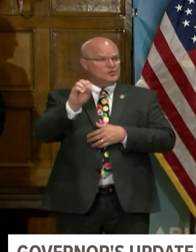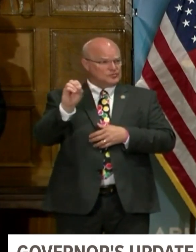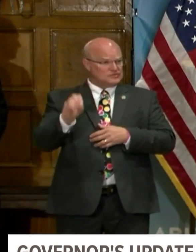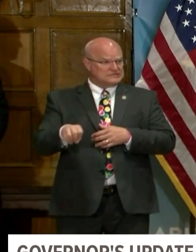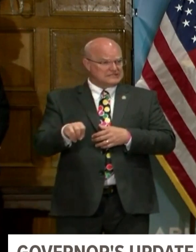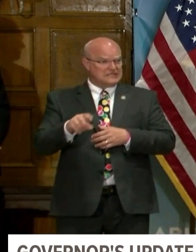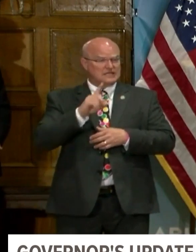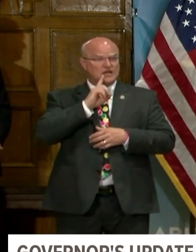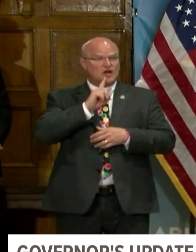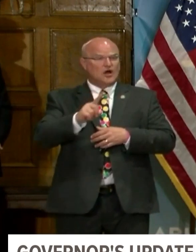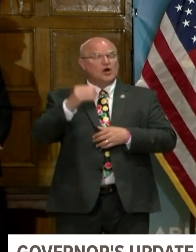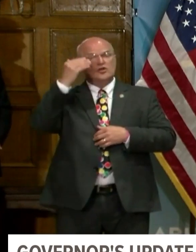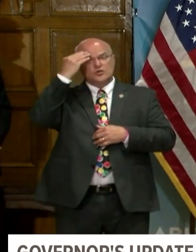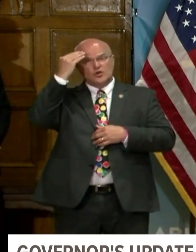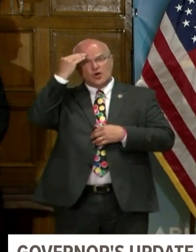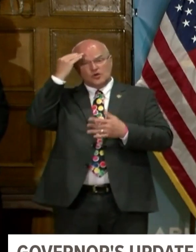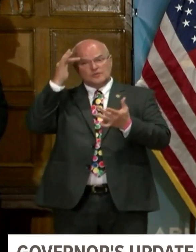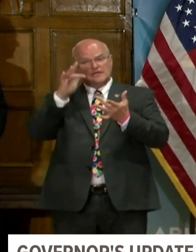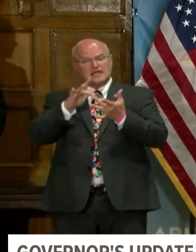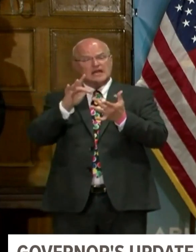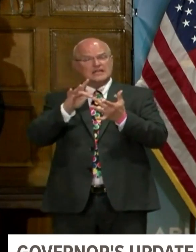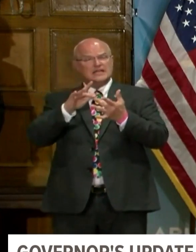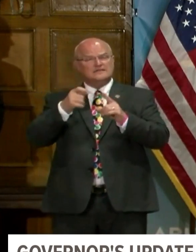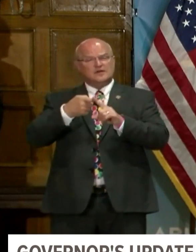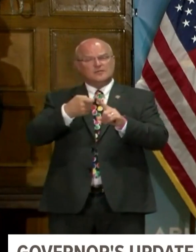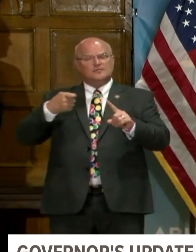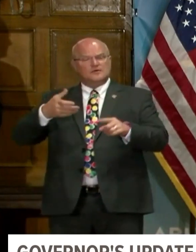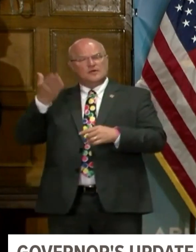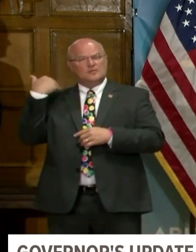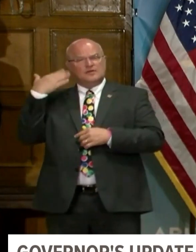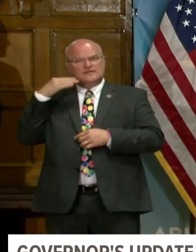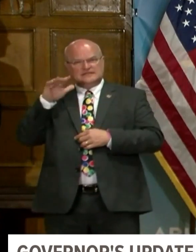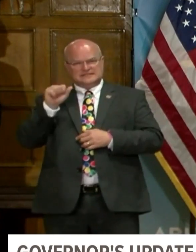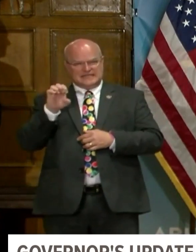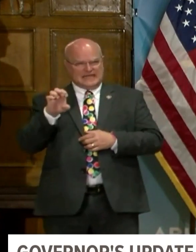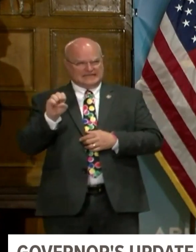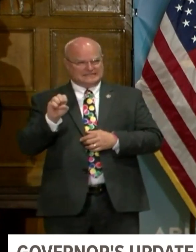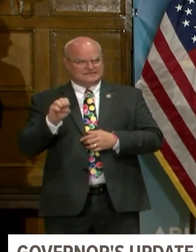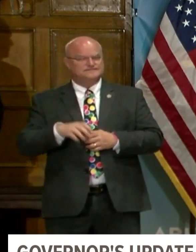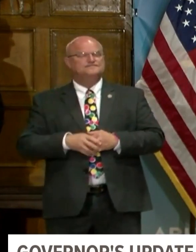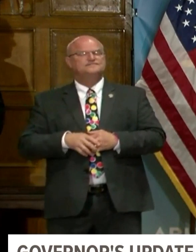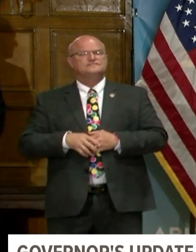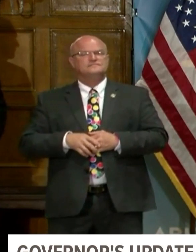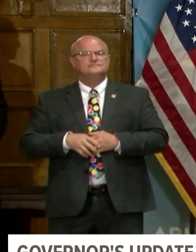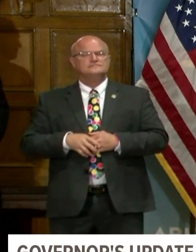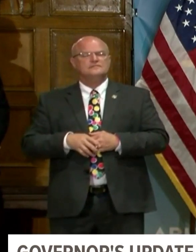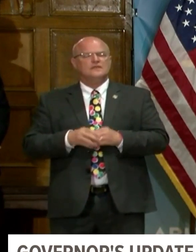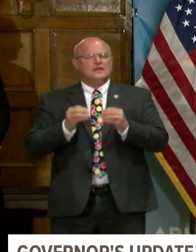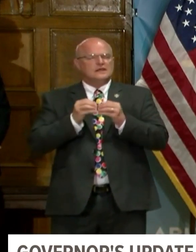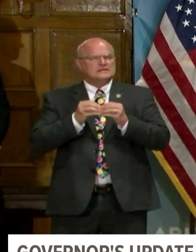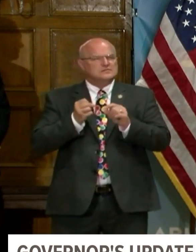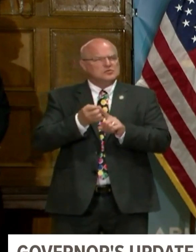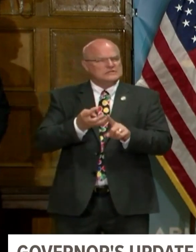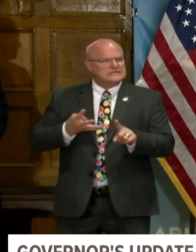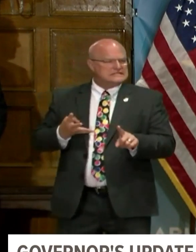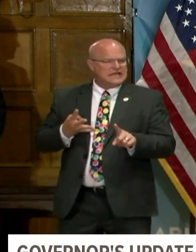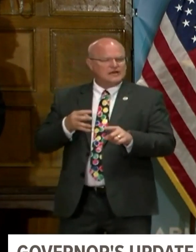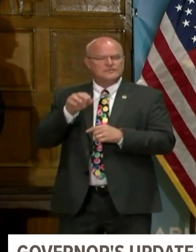24% are known to be contacts of a previous case. Getting down into a little bit more